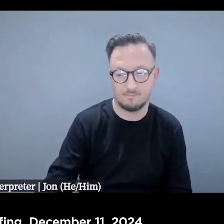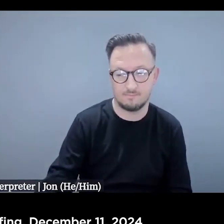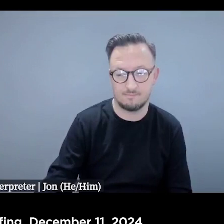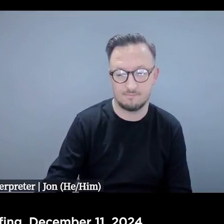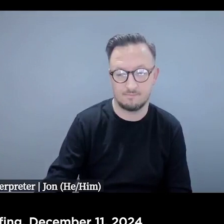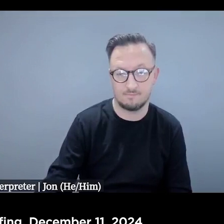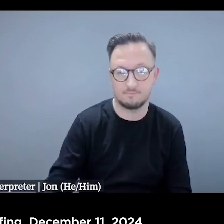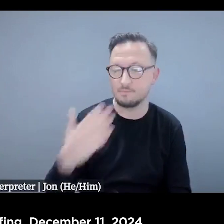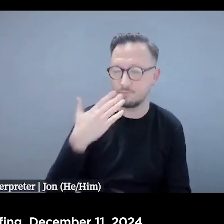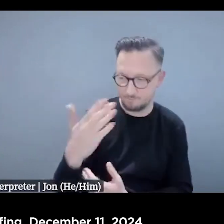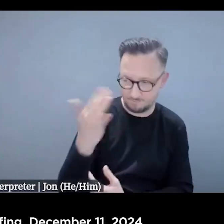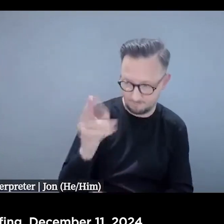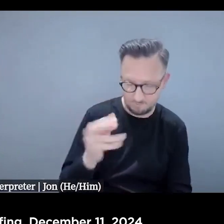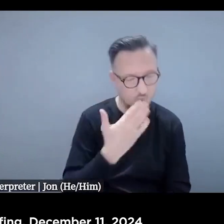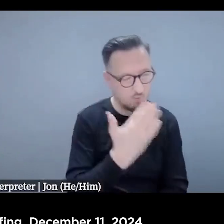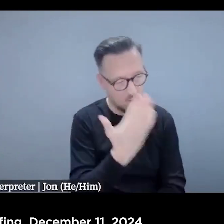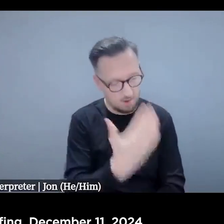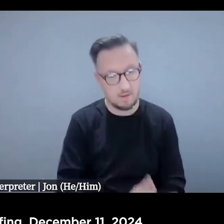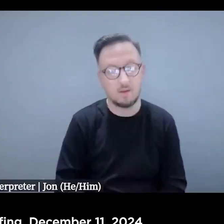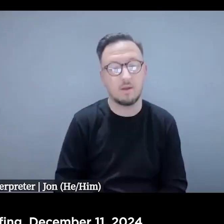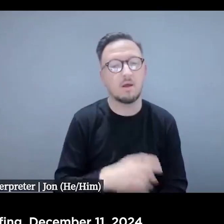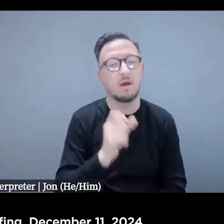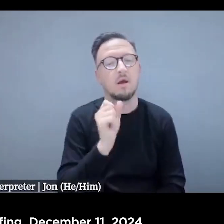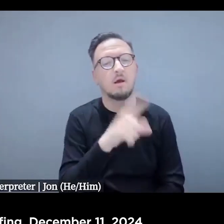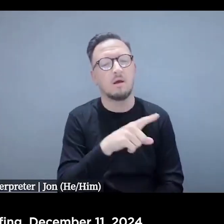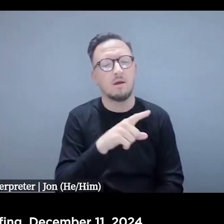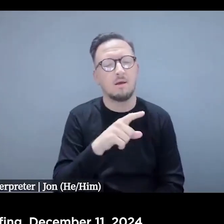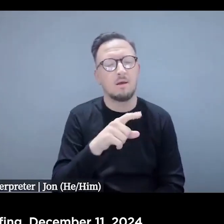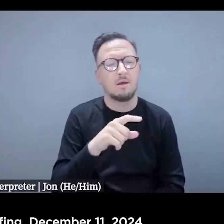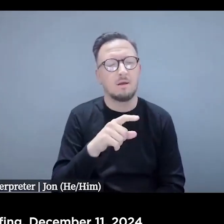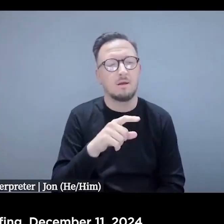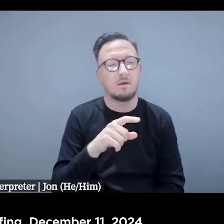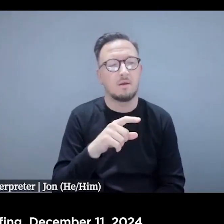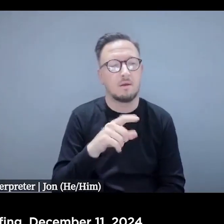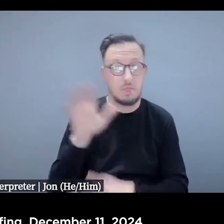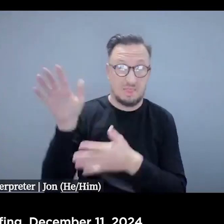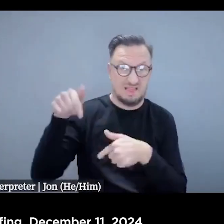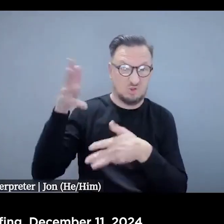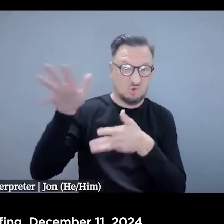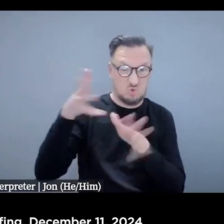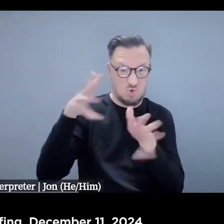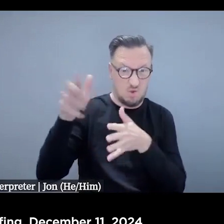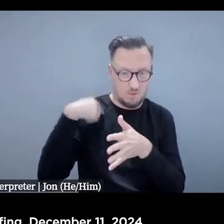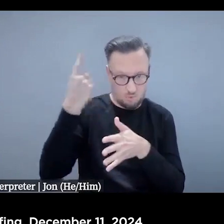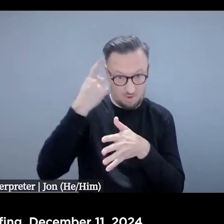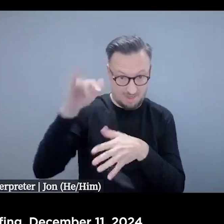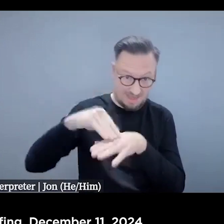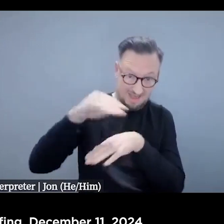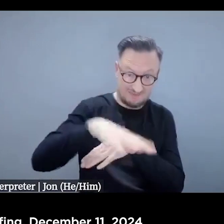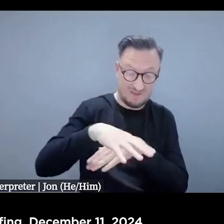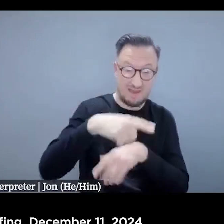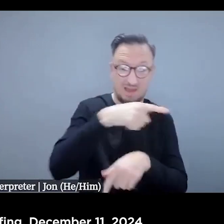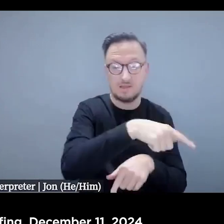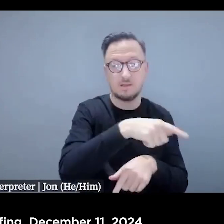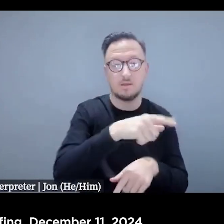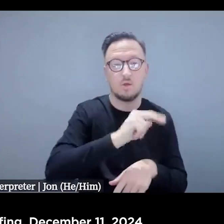Morning, John. Good morning, Clay. The storm we're having, it makes me wonder if it affected the turbidity at North Fork.